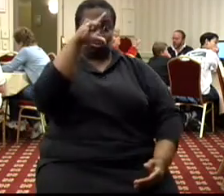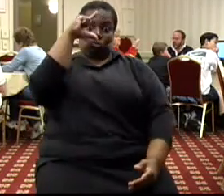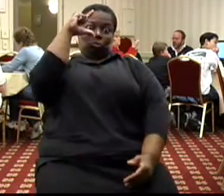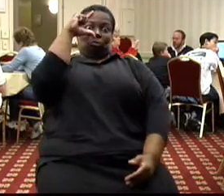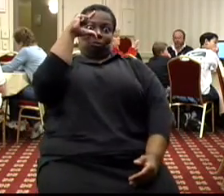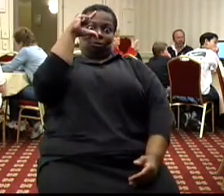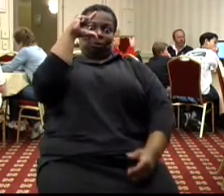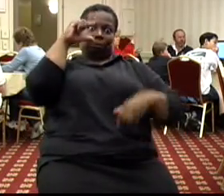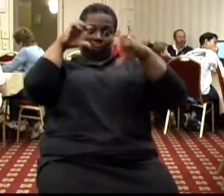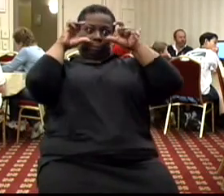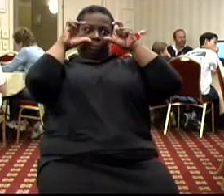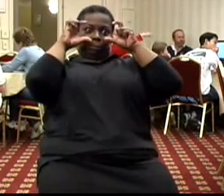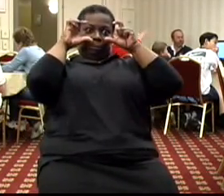to widen your eyes.